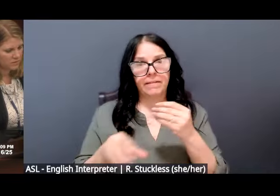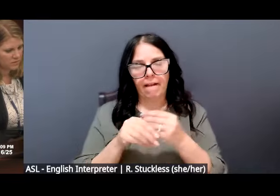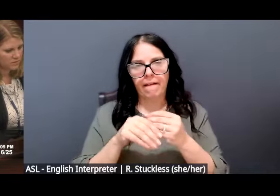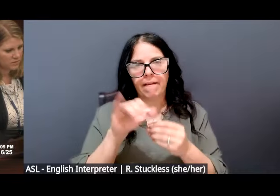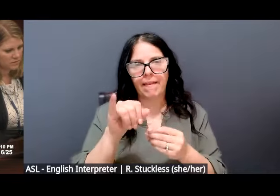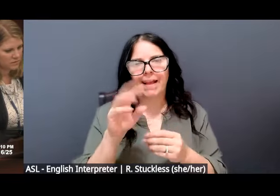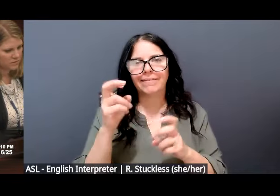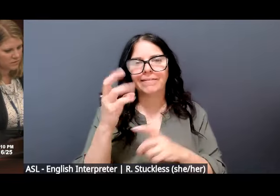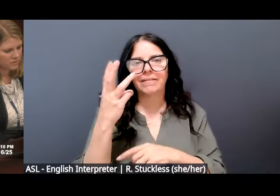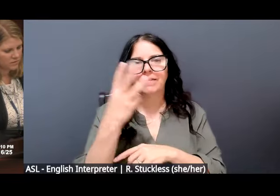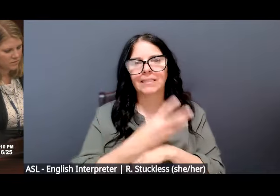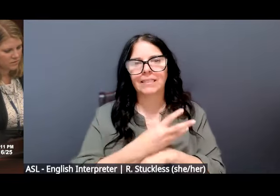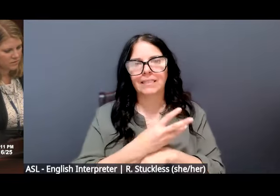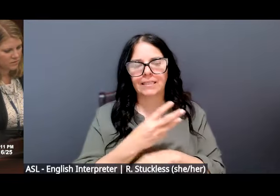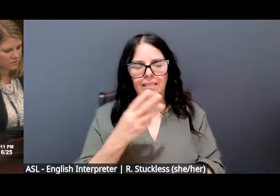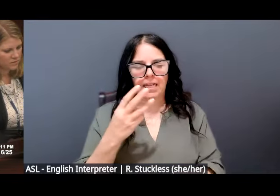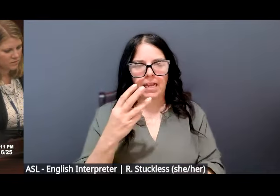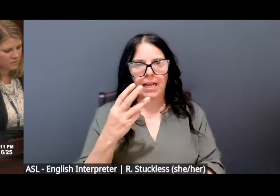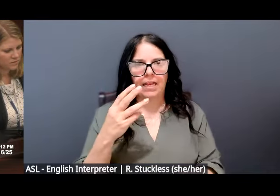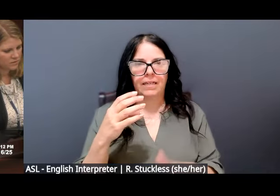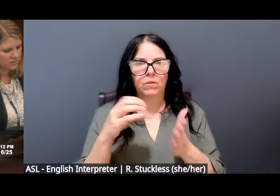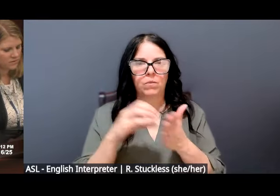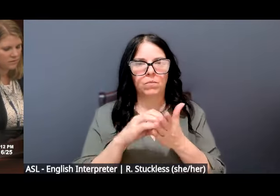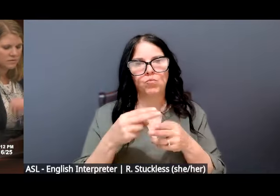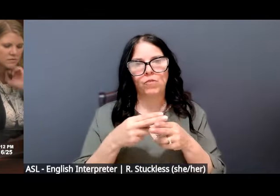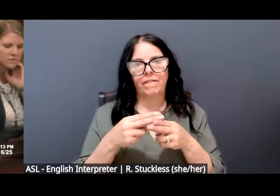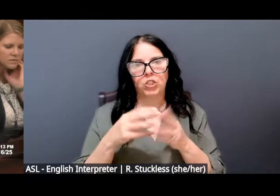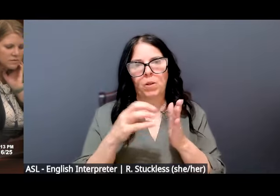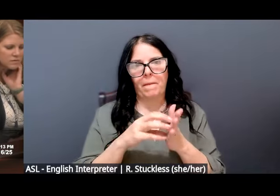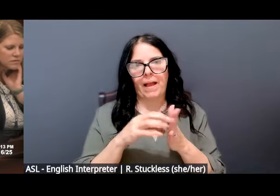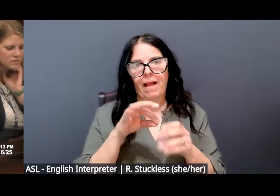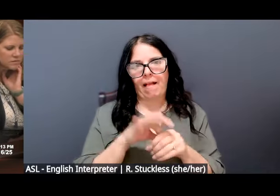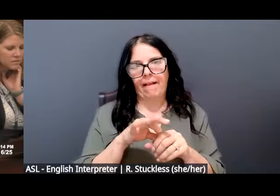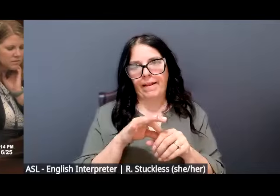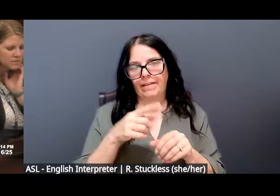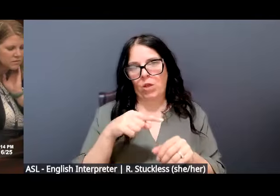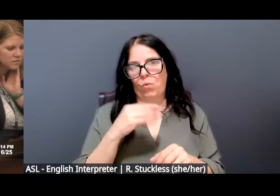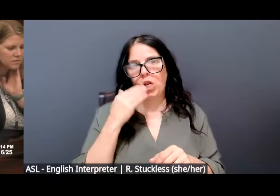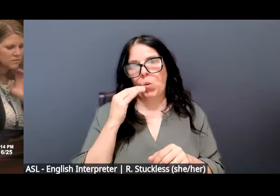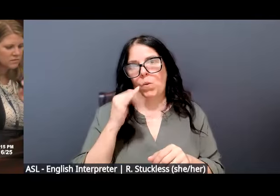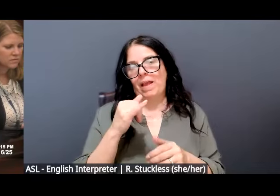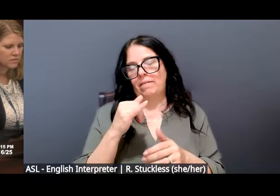6-day provisional ballot period, as we know that word to be.